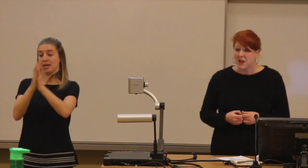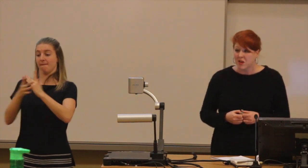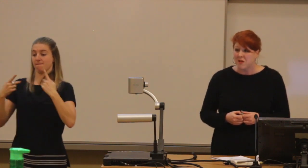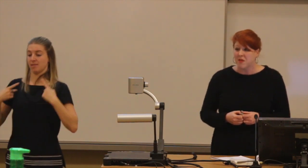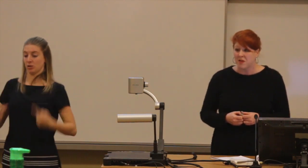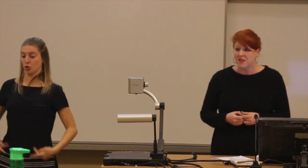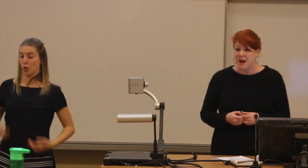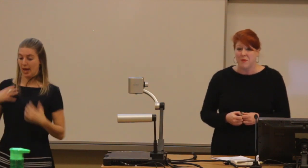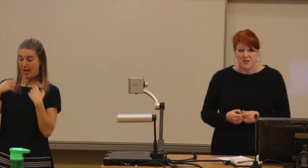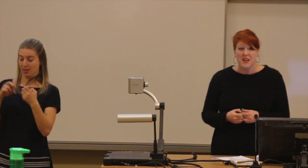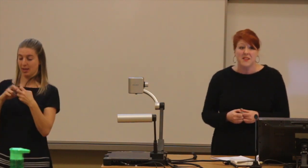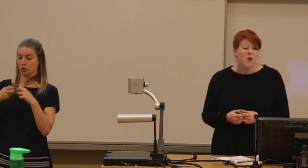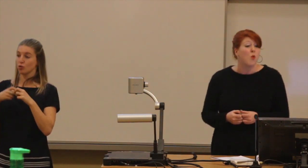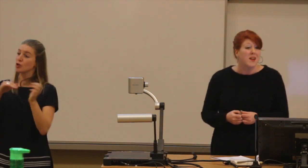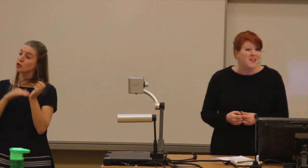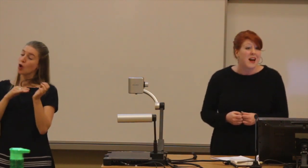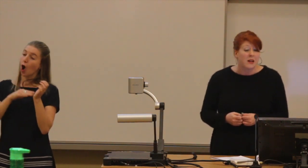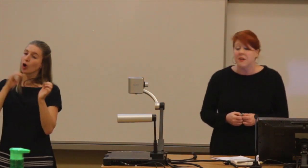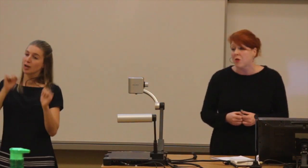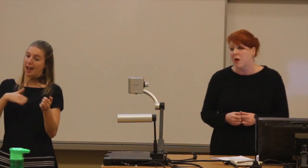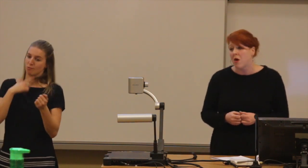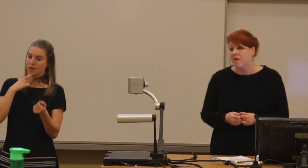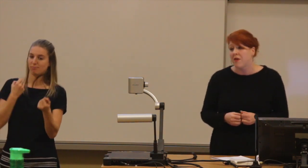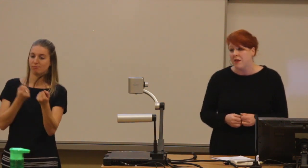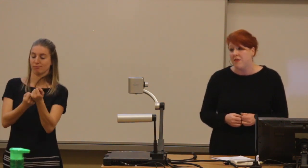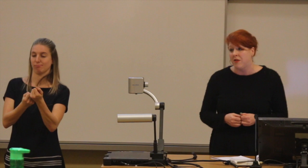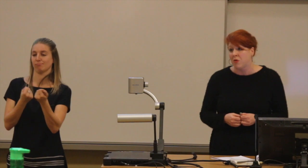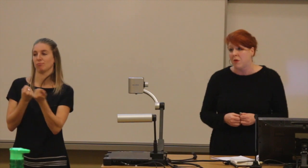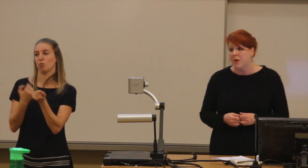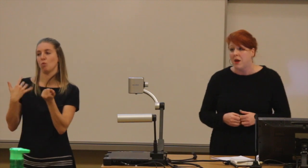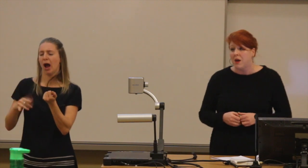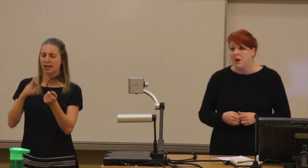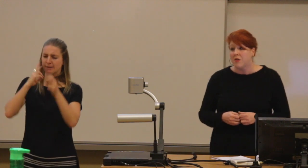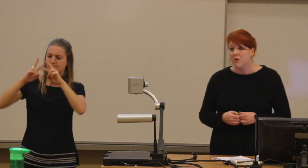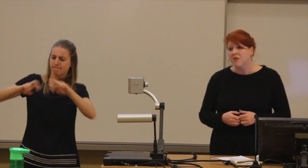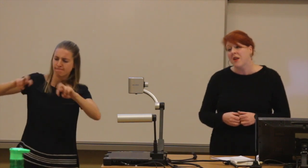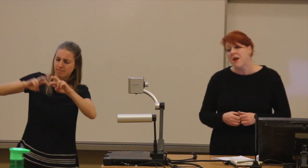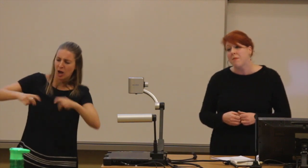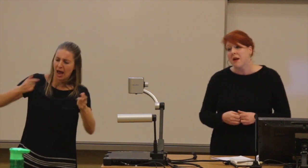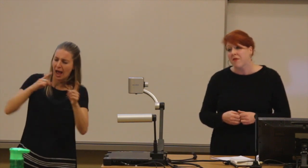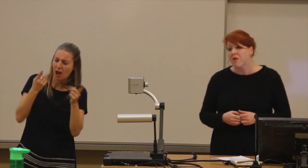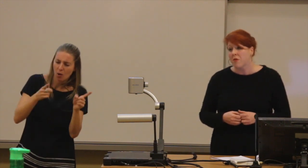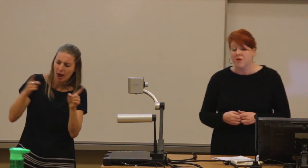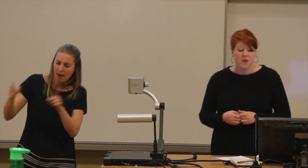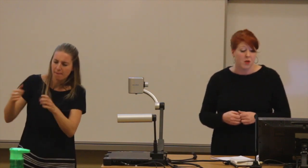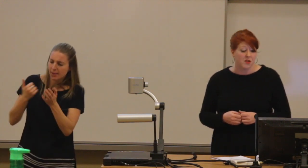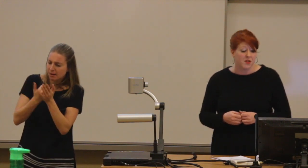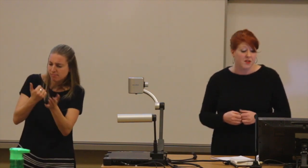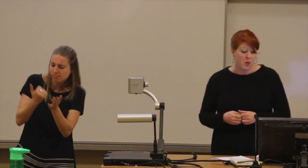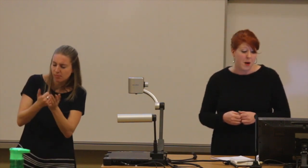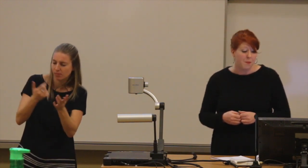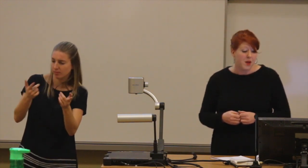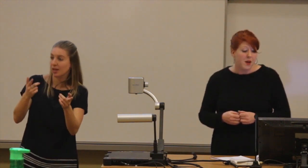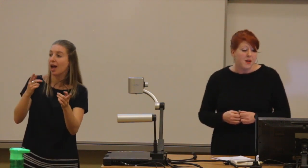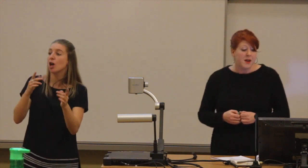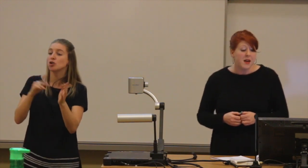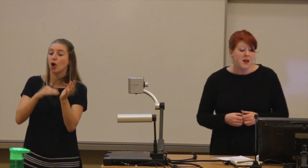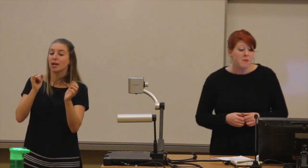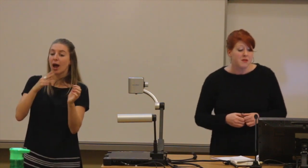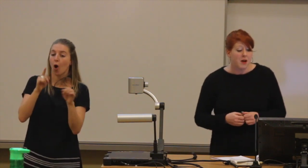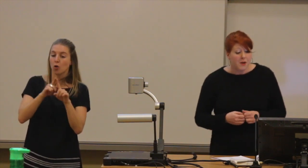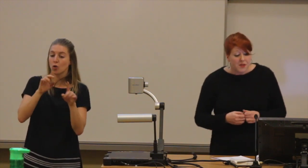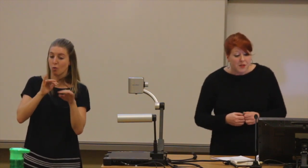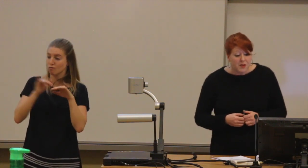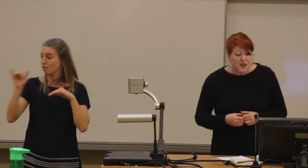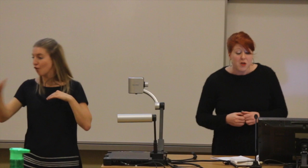be a really good first step. Just tease out what exactly is going on for an individual. Doctors can then make further referrals as well. The